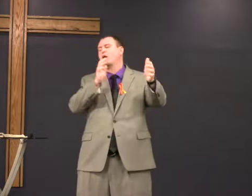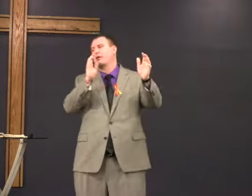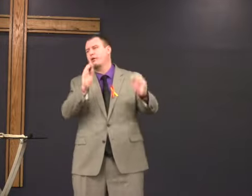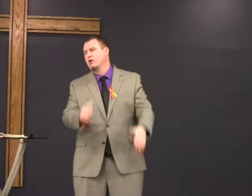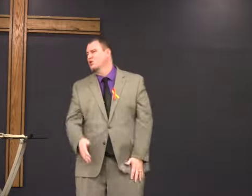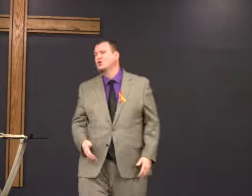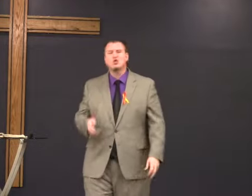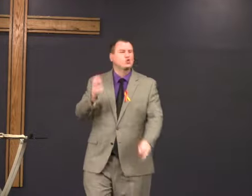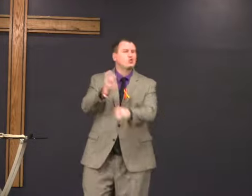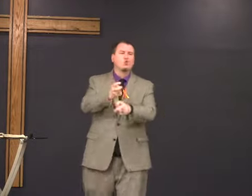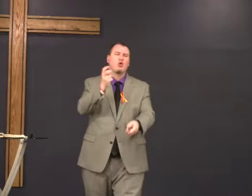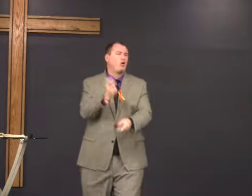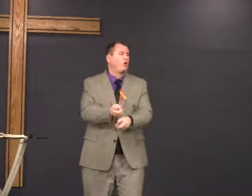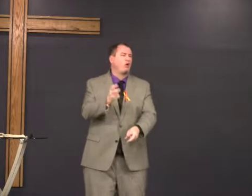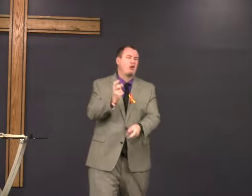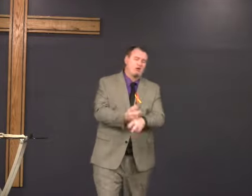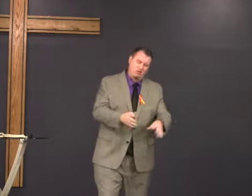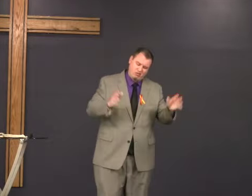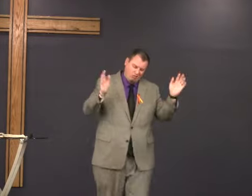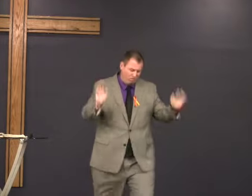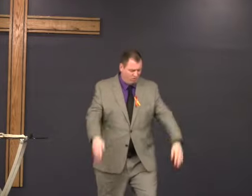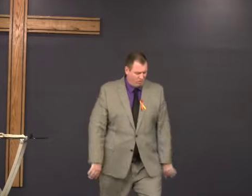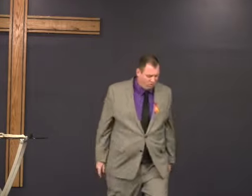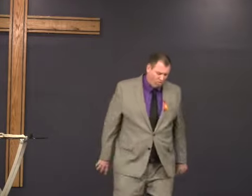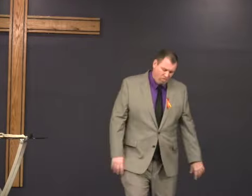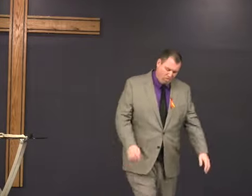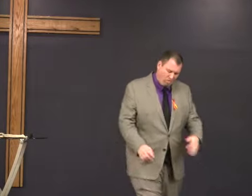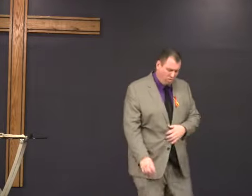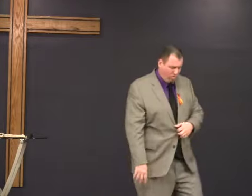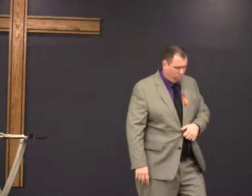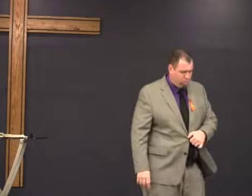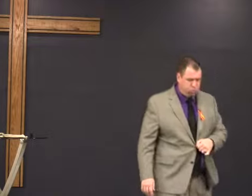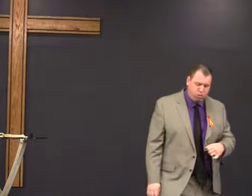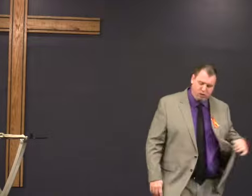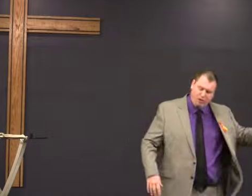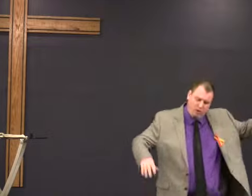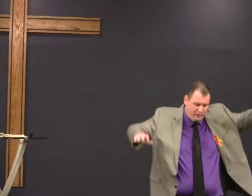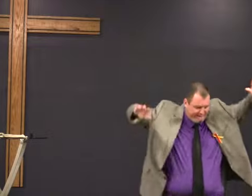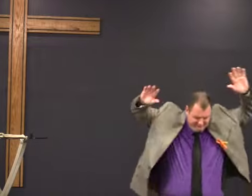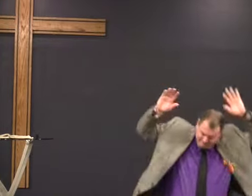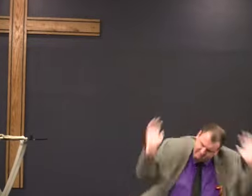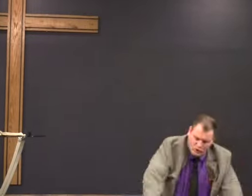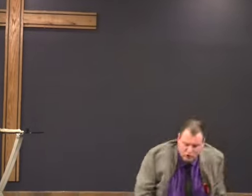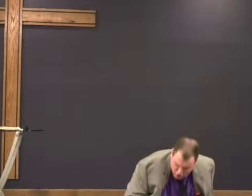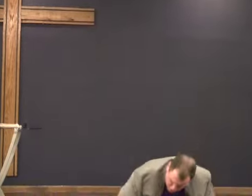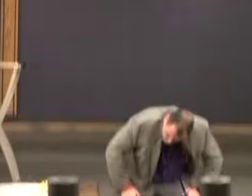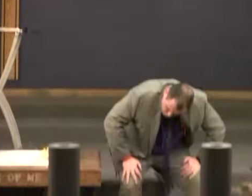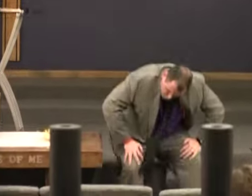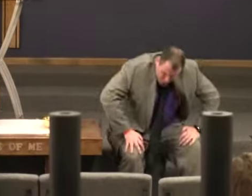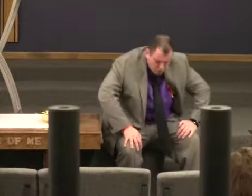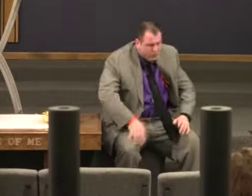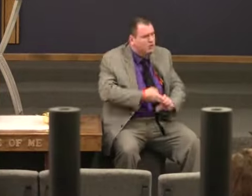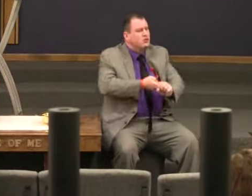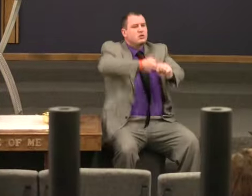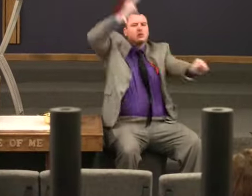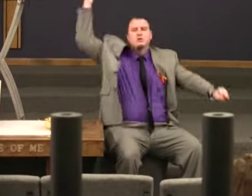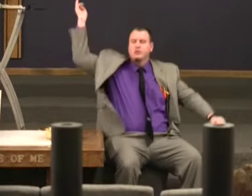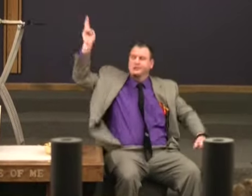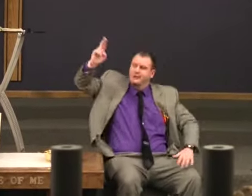When you face a challenge or something, oh, you know what? This is just too hard. You know what? Forget it. I